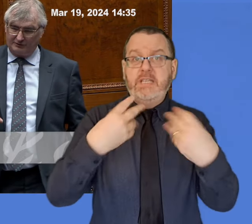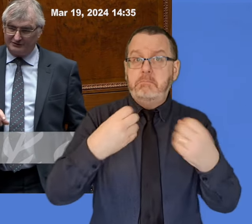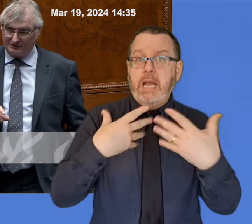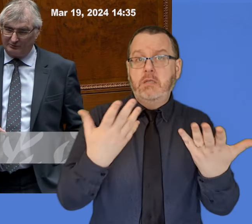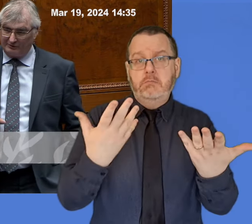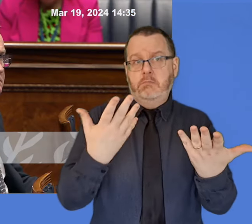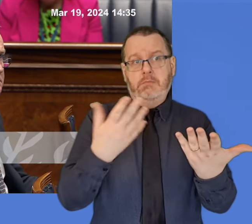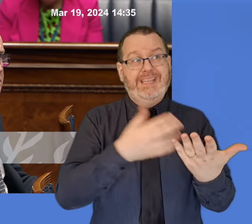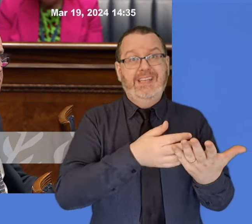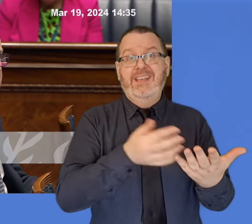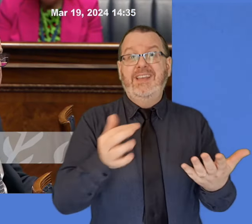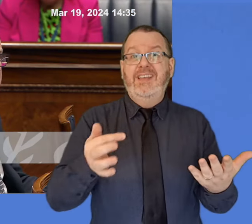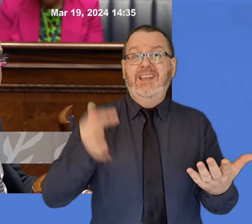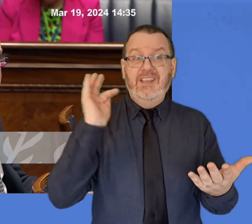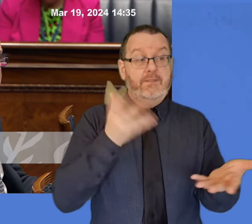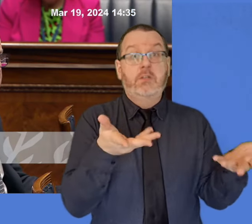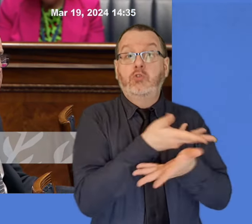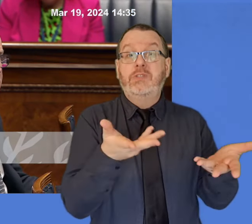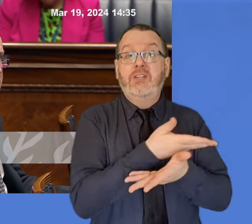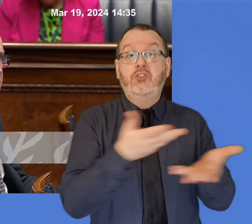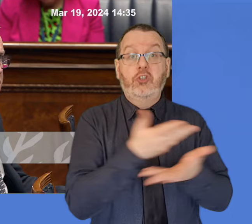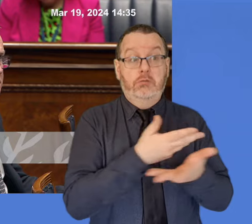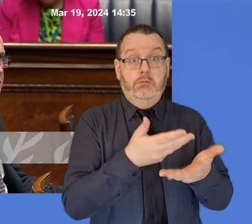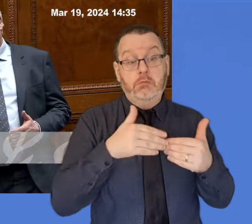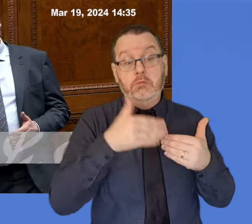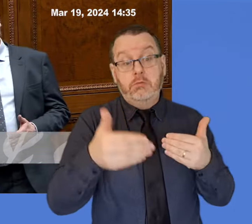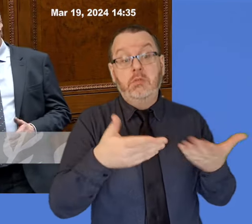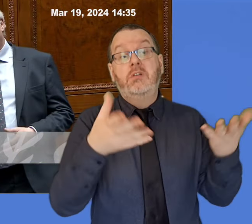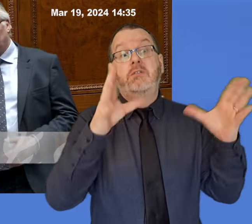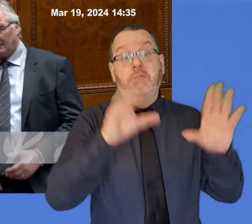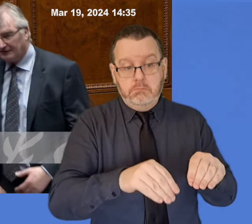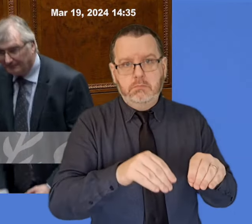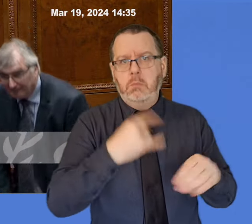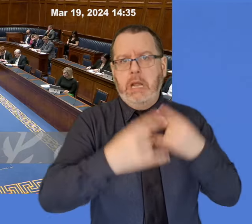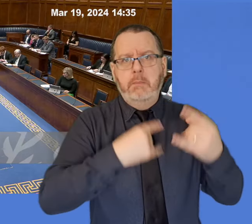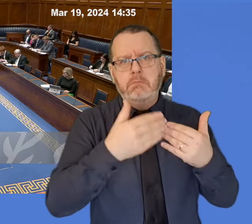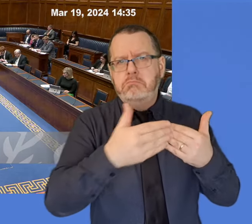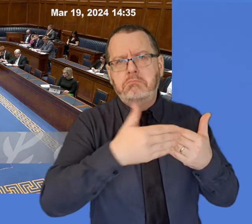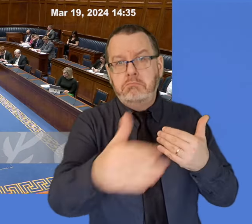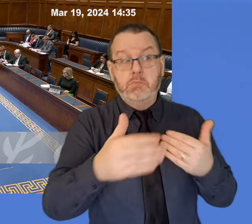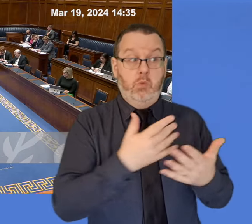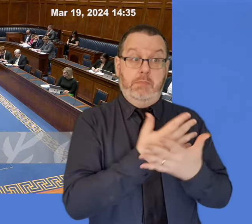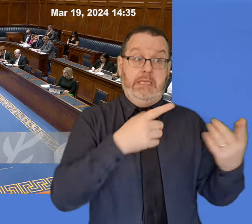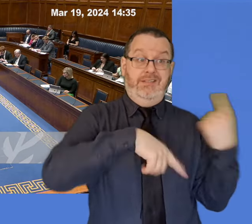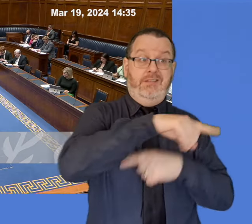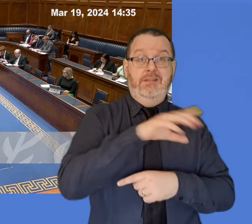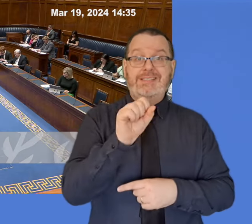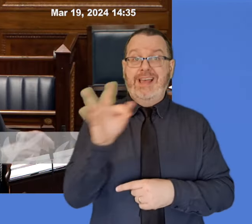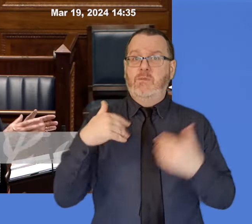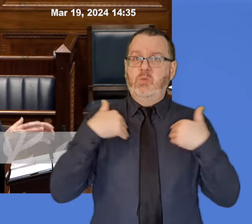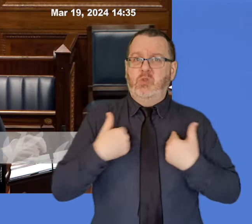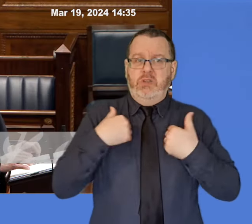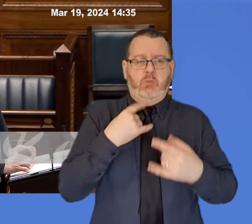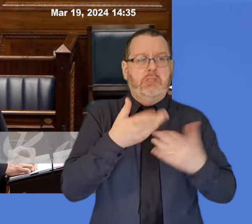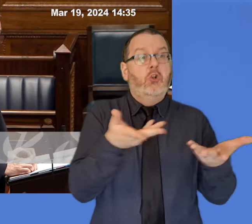is over, because that's one of the big uncertainties for the staff. What will happen after the current consultation? Minister. No, I don't, as